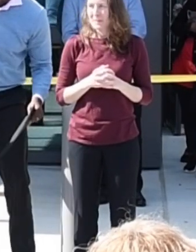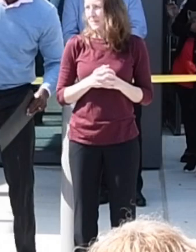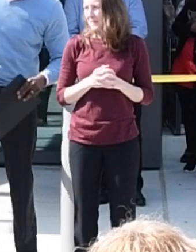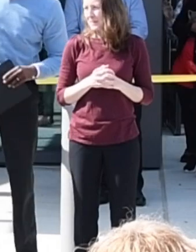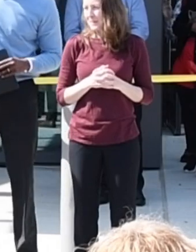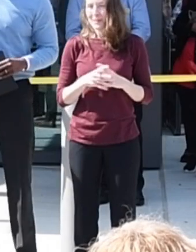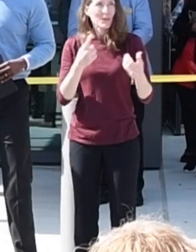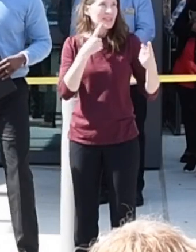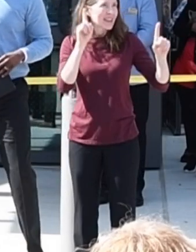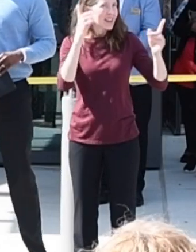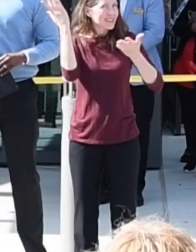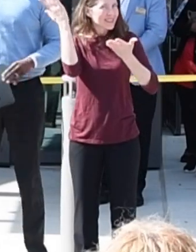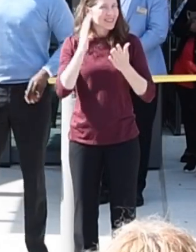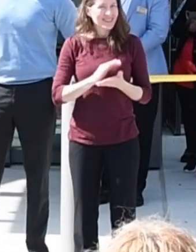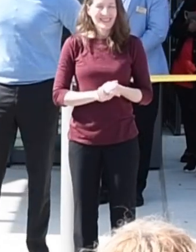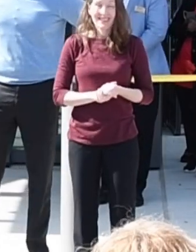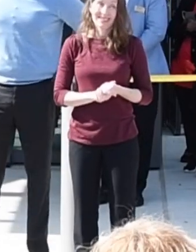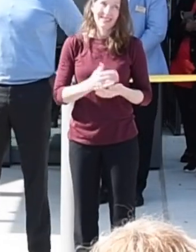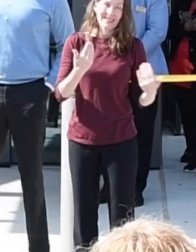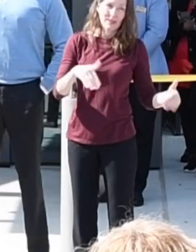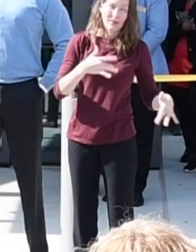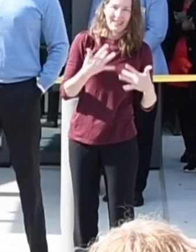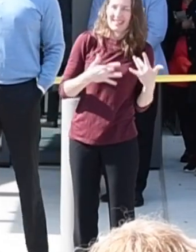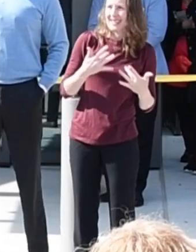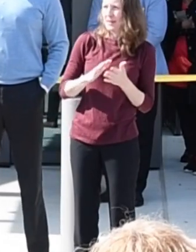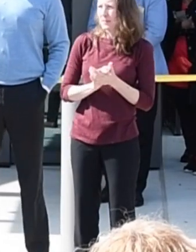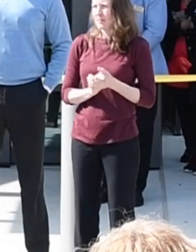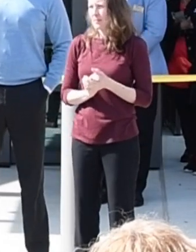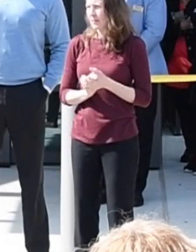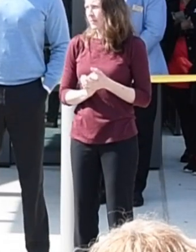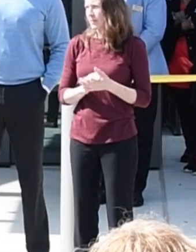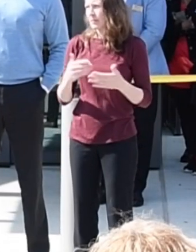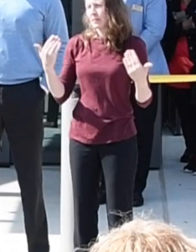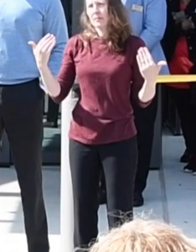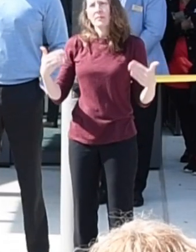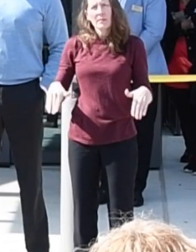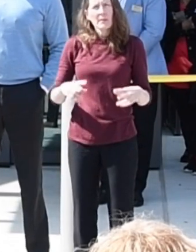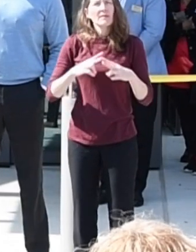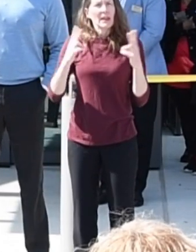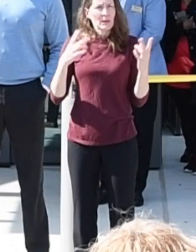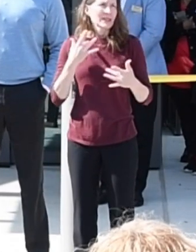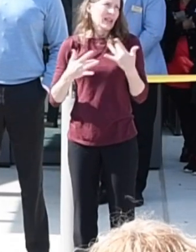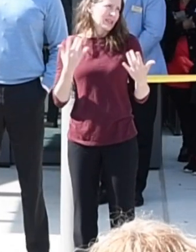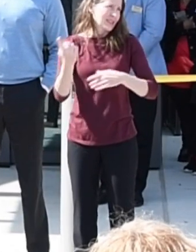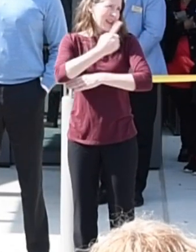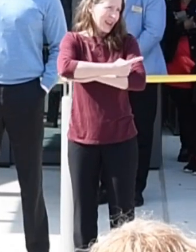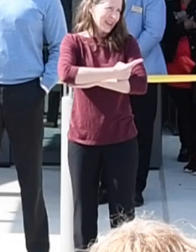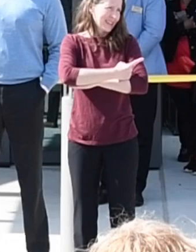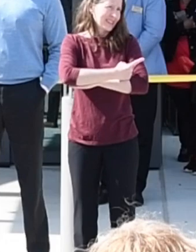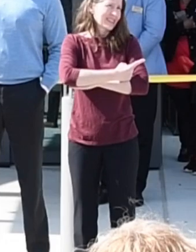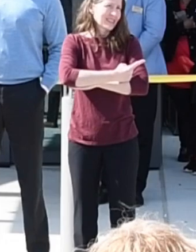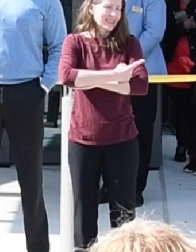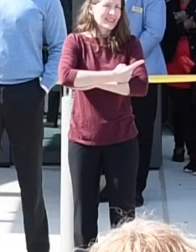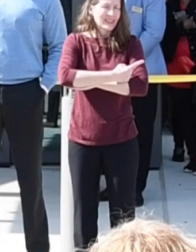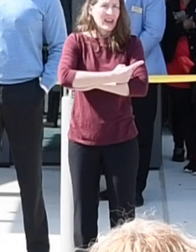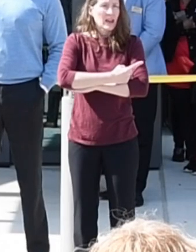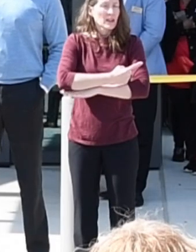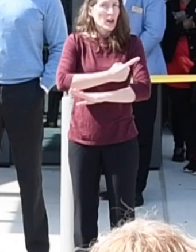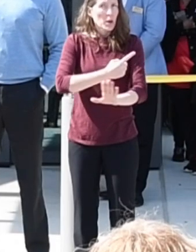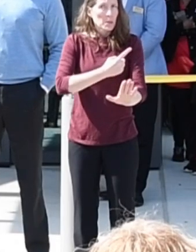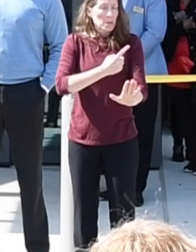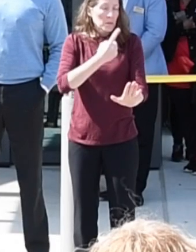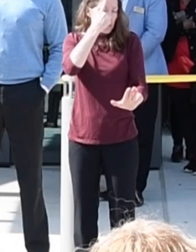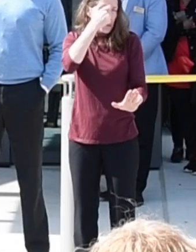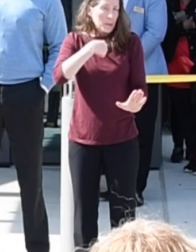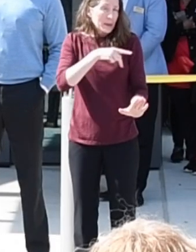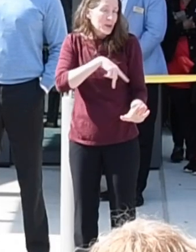This is so exciting. This is a very exciting day. And it's personally exciting